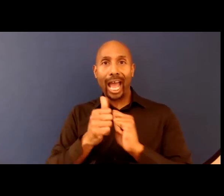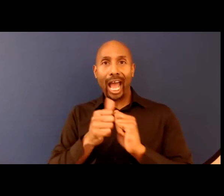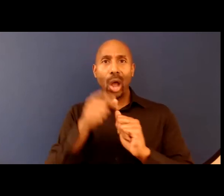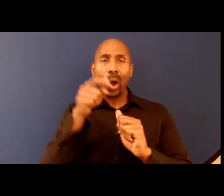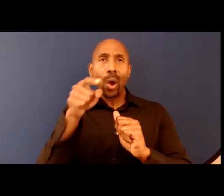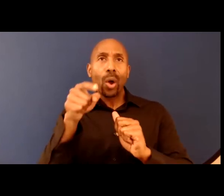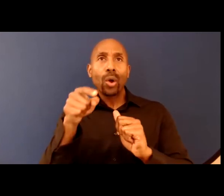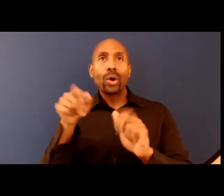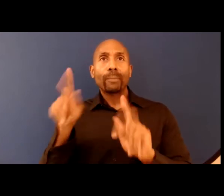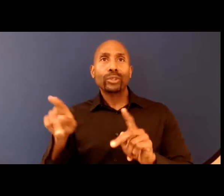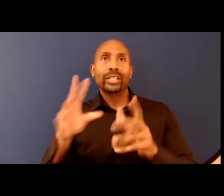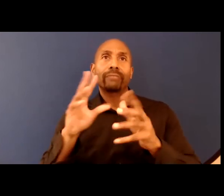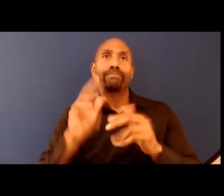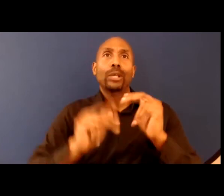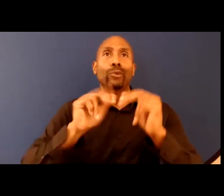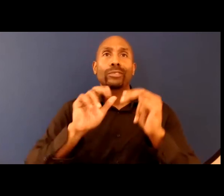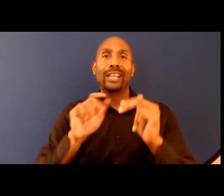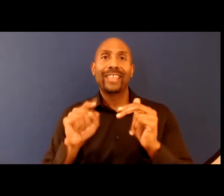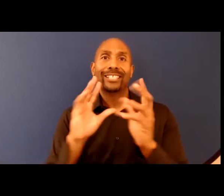is dialogue happening.